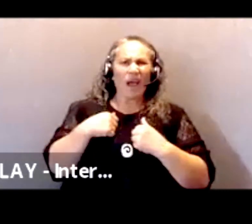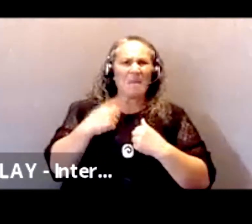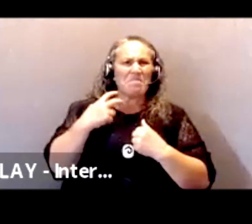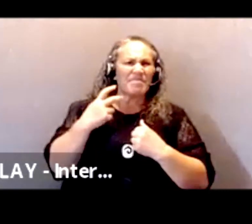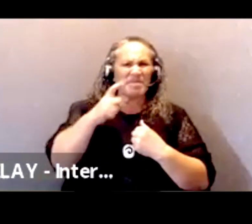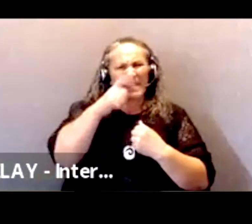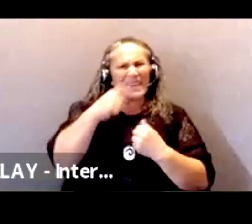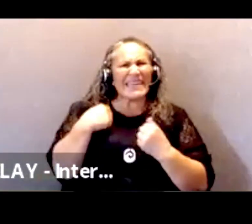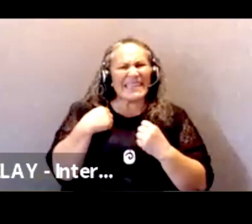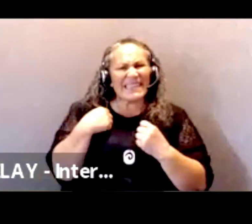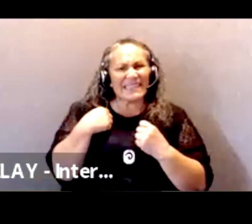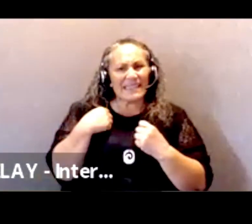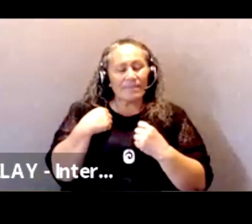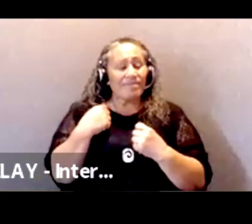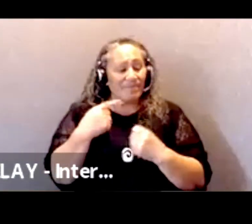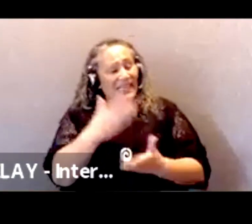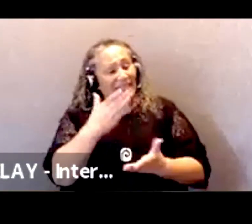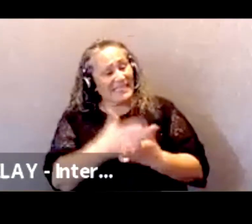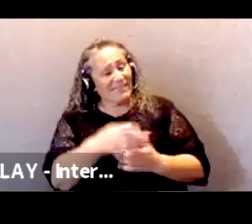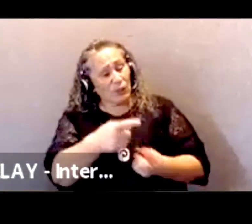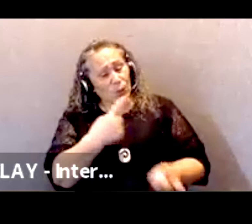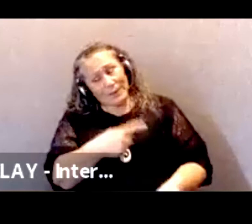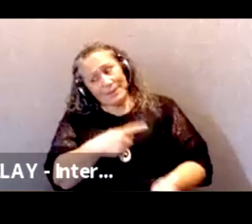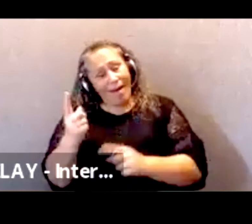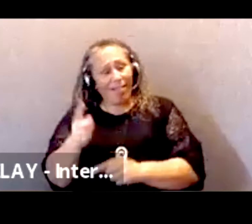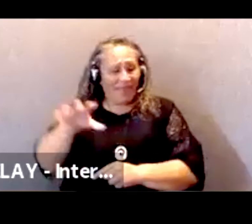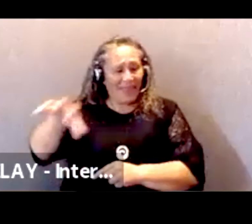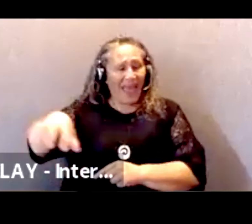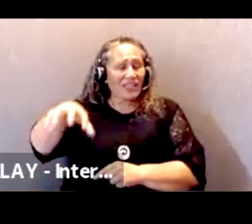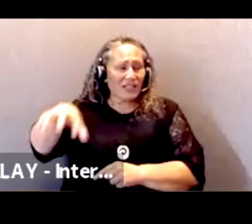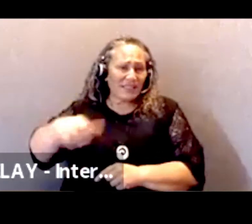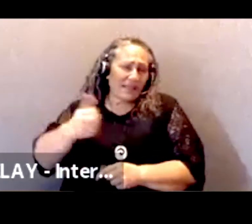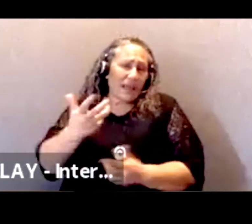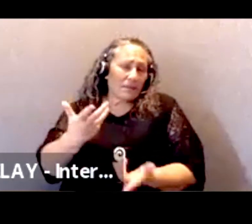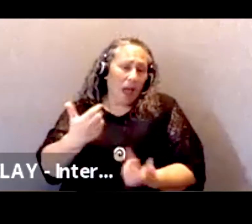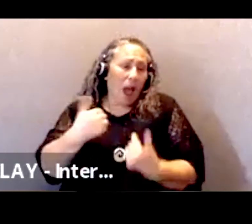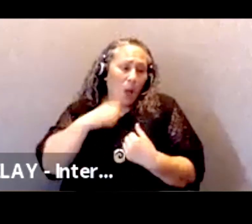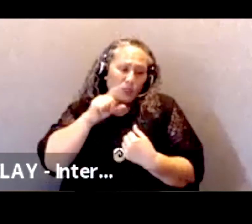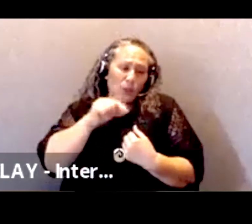Yeah, definitely pass it back to the agency, Wayne. That's what I would do.